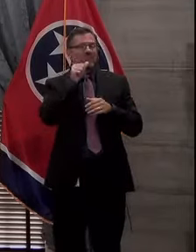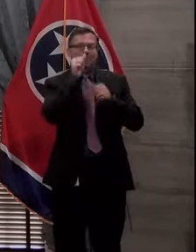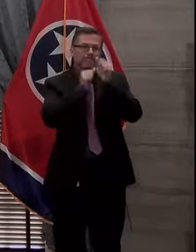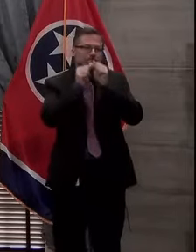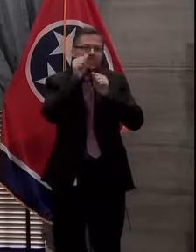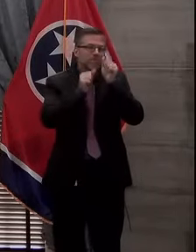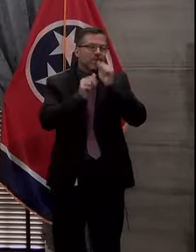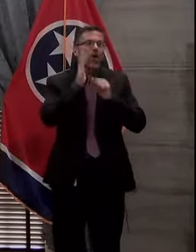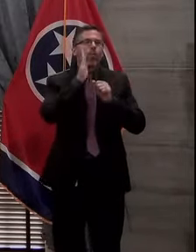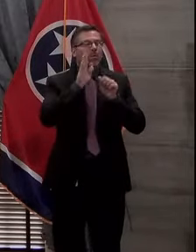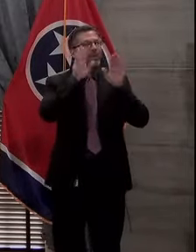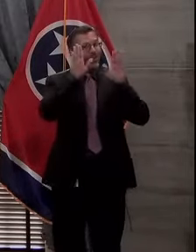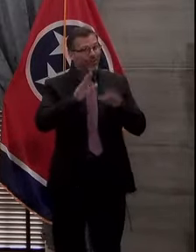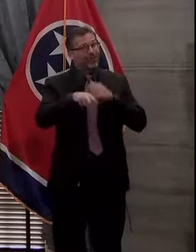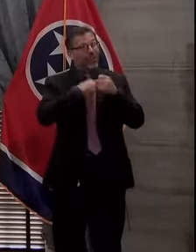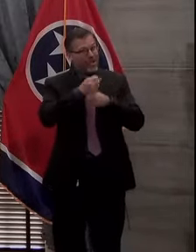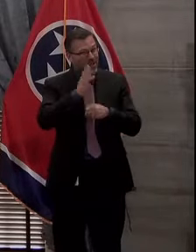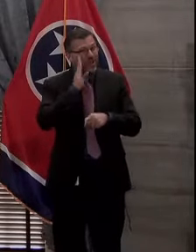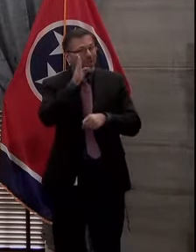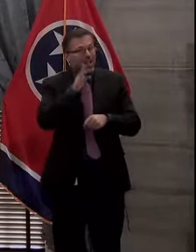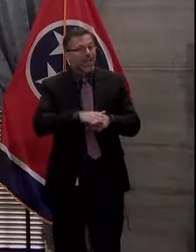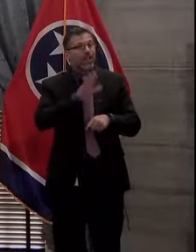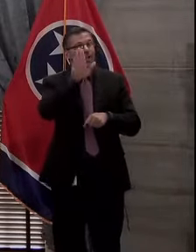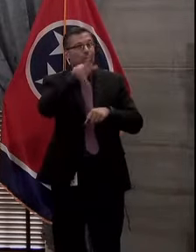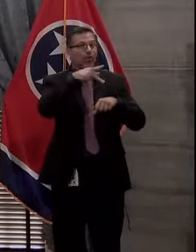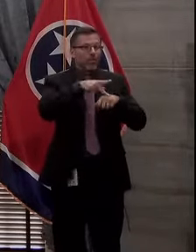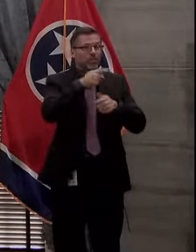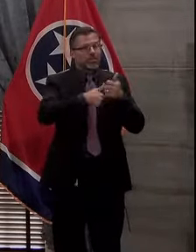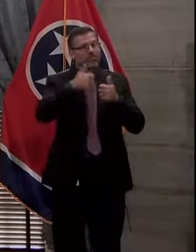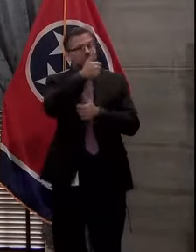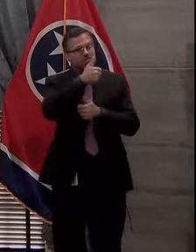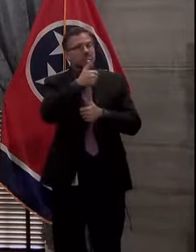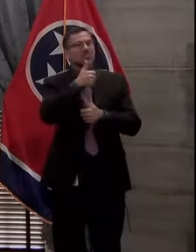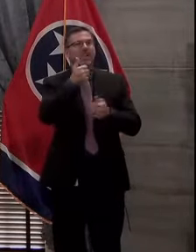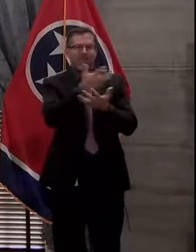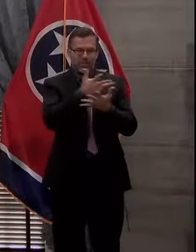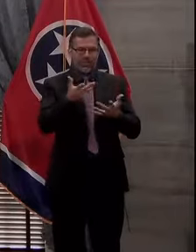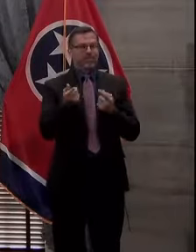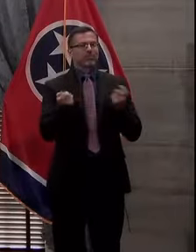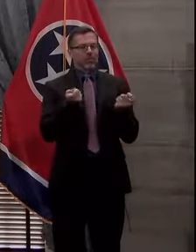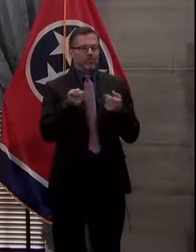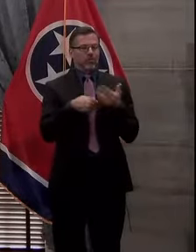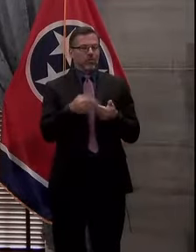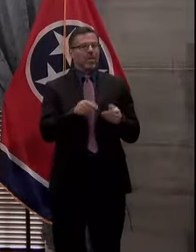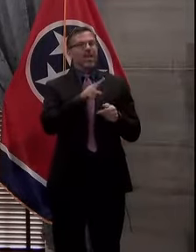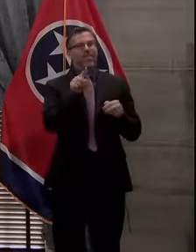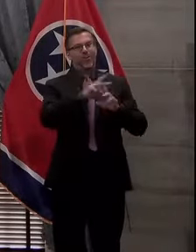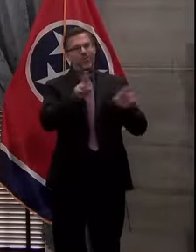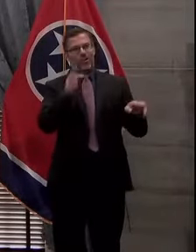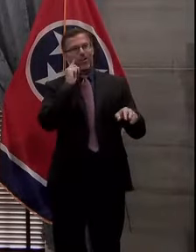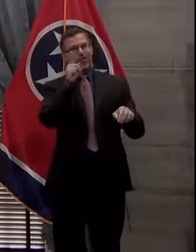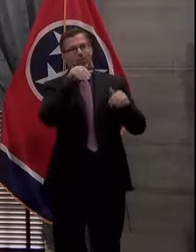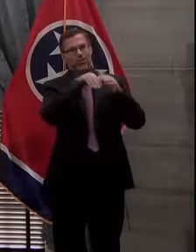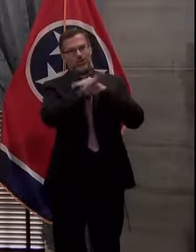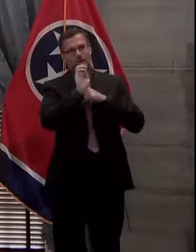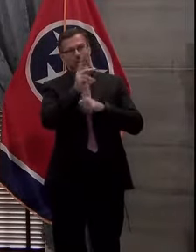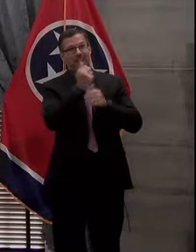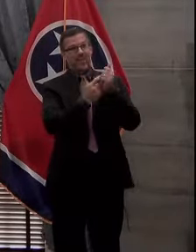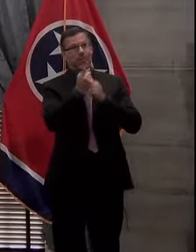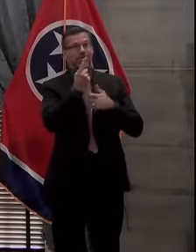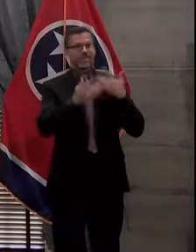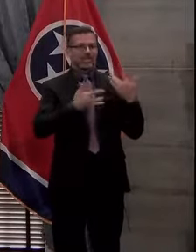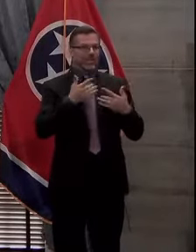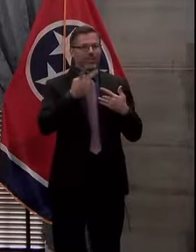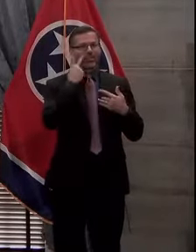a great year, and your superintendents and your districts have it under control, and they're ready for you. Everyone's excited to see our